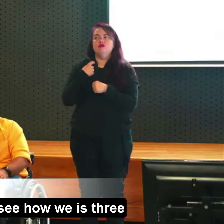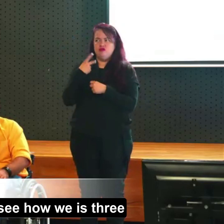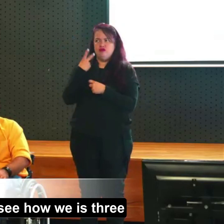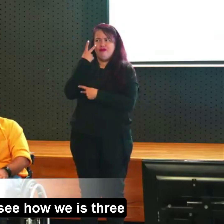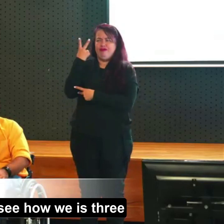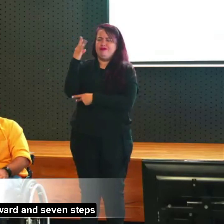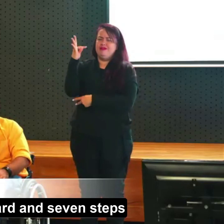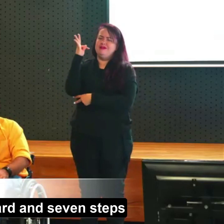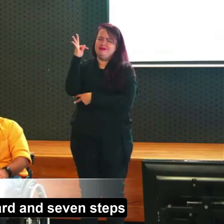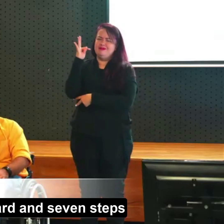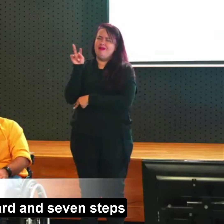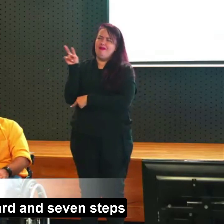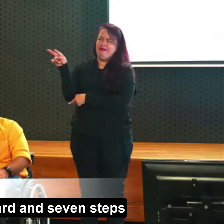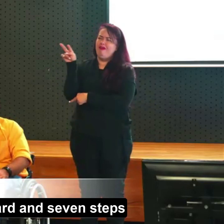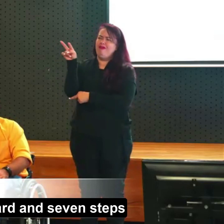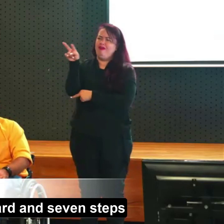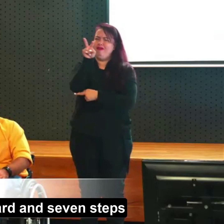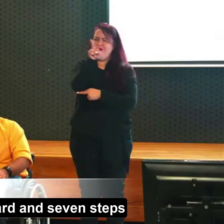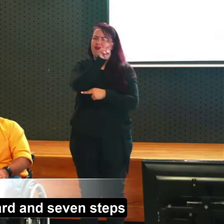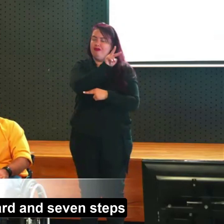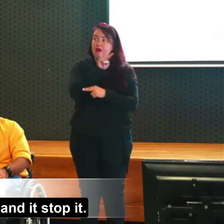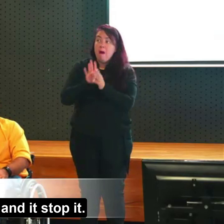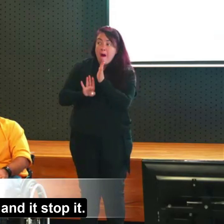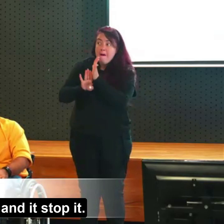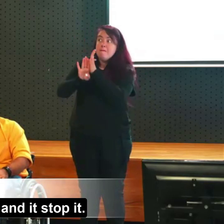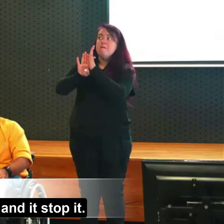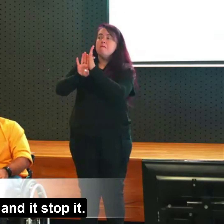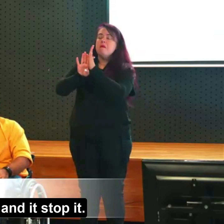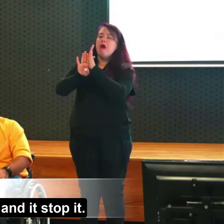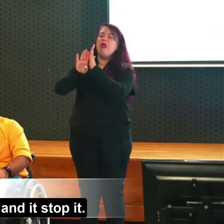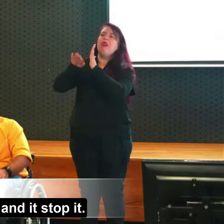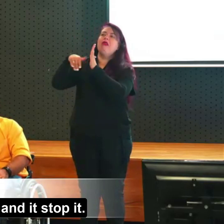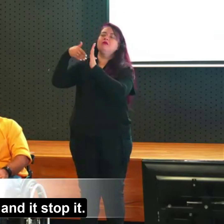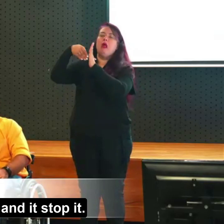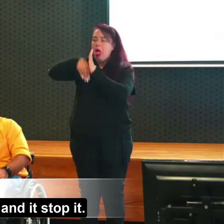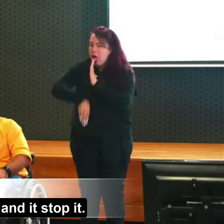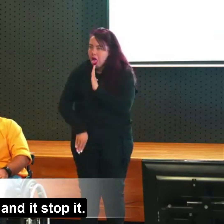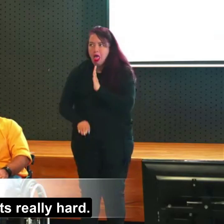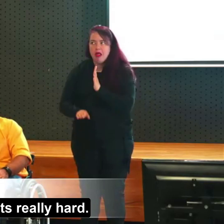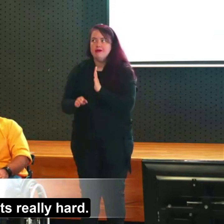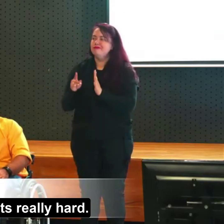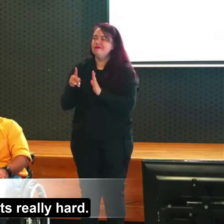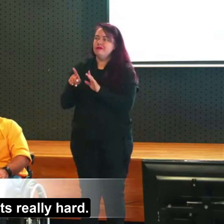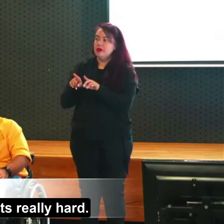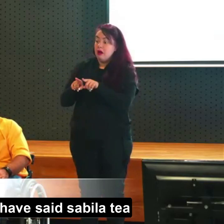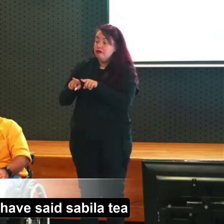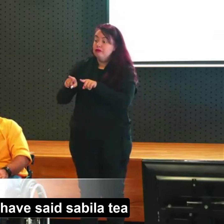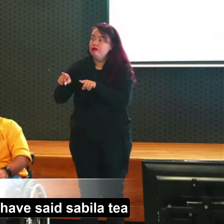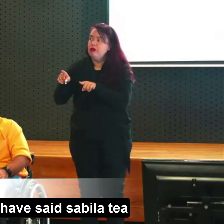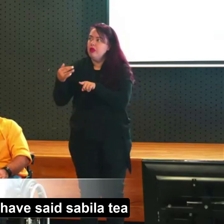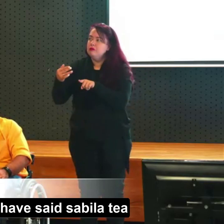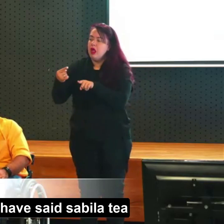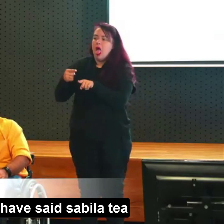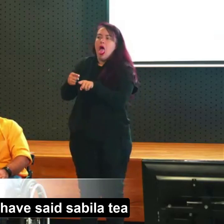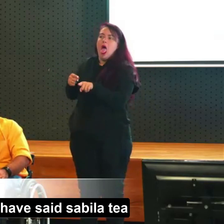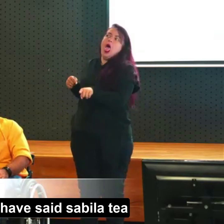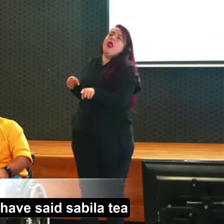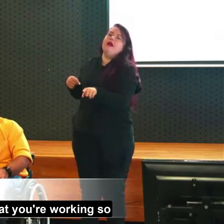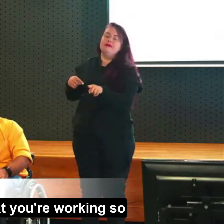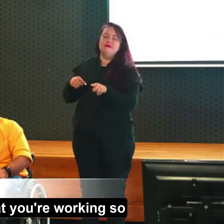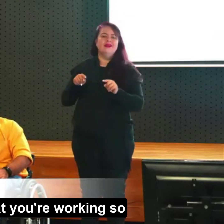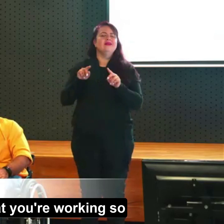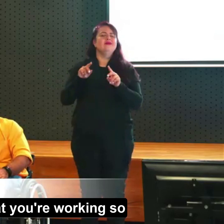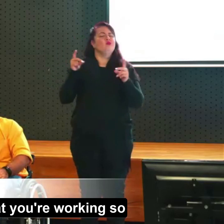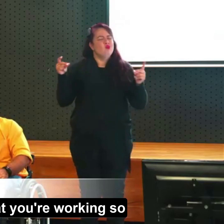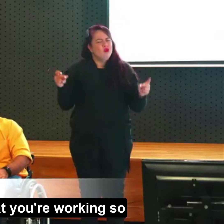how it's 3 steps forward and 7 steps back. And it's tough. It's really hard, the issue of